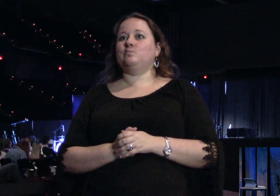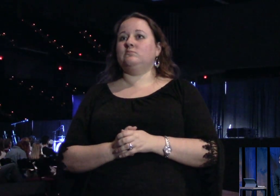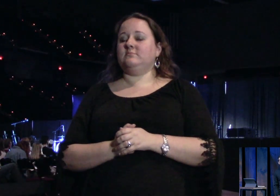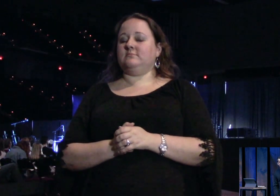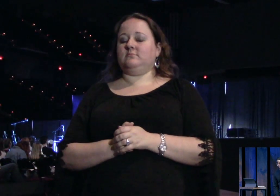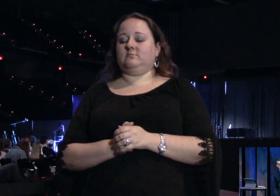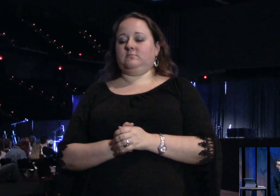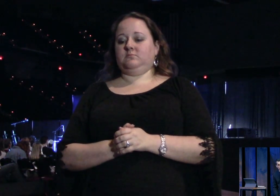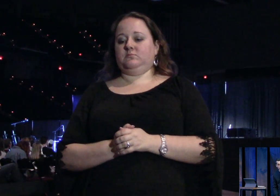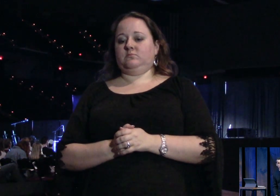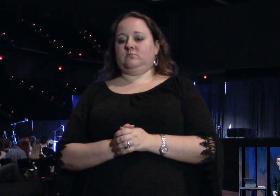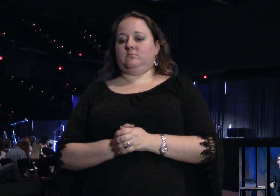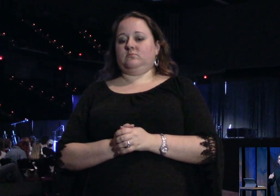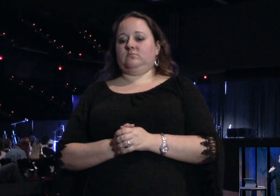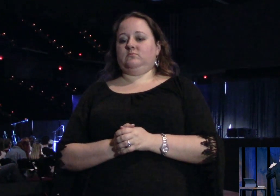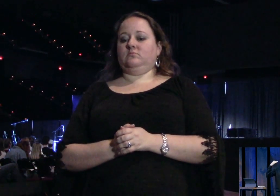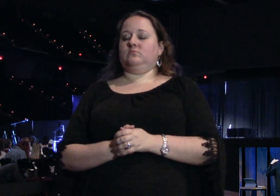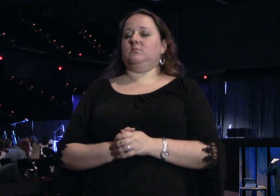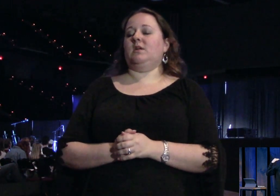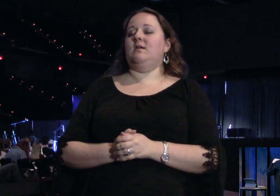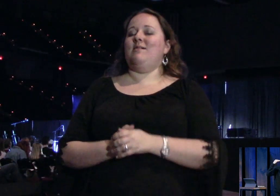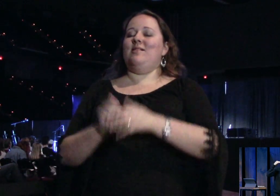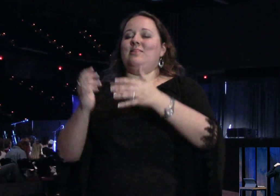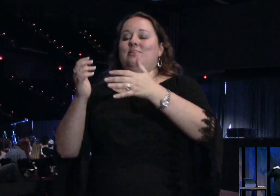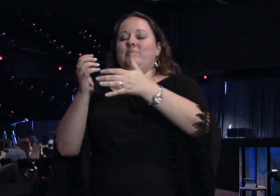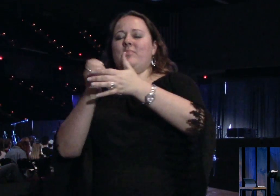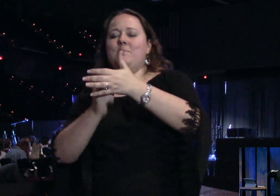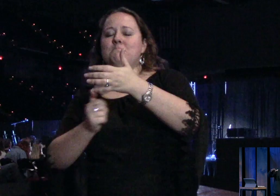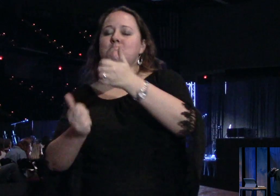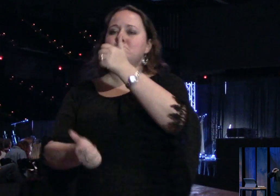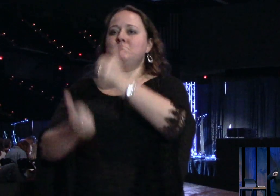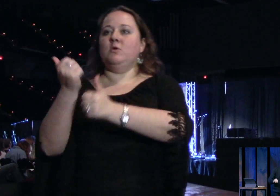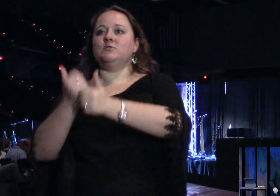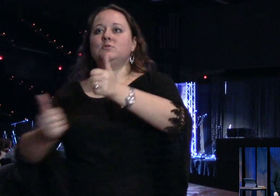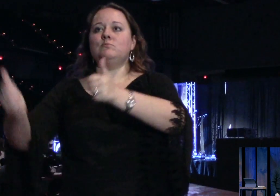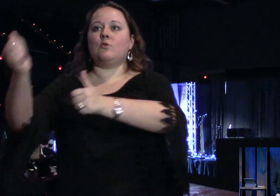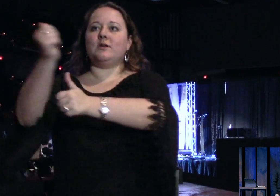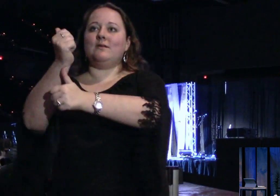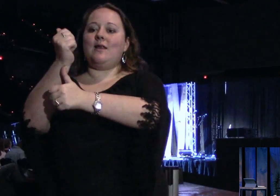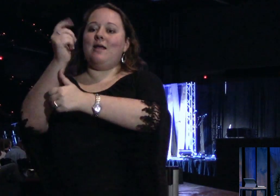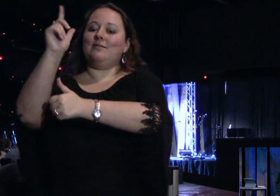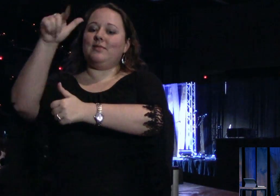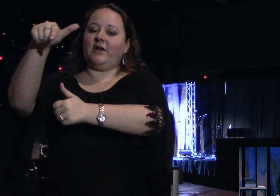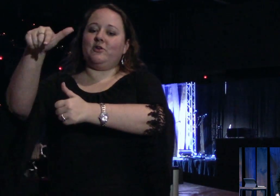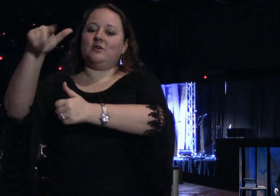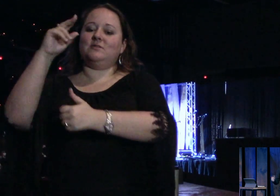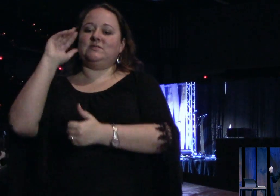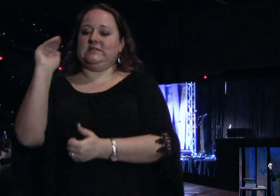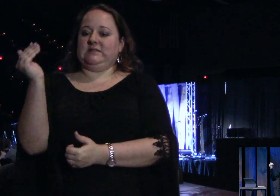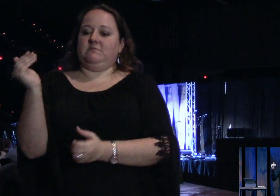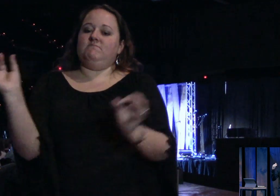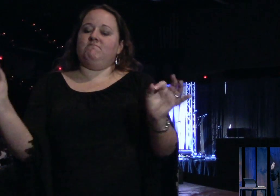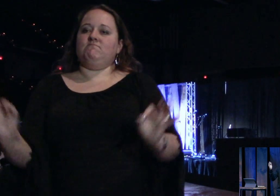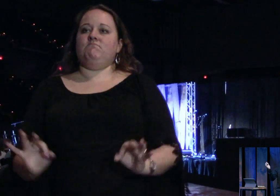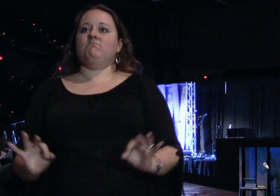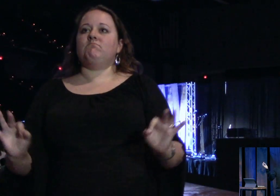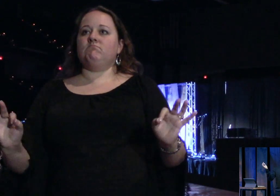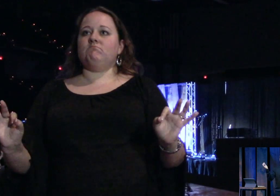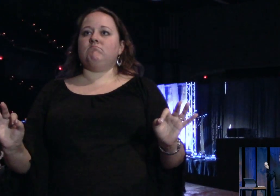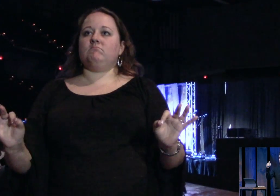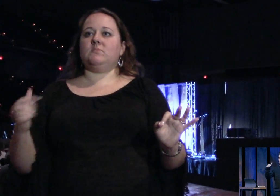At the top of one ladder is the bottom of another ladder. And at some